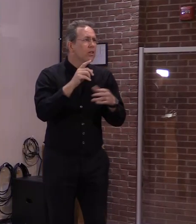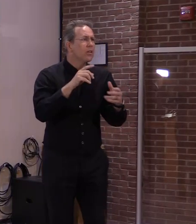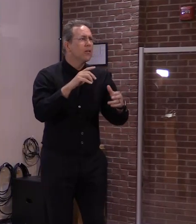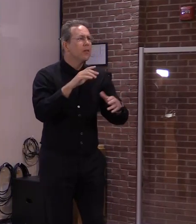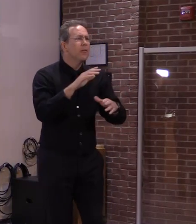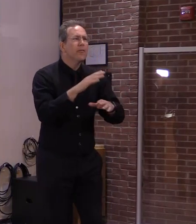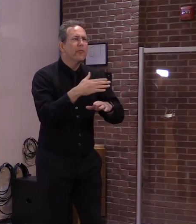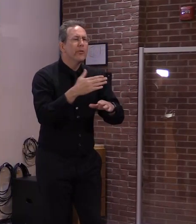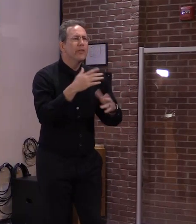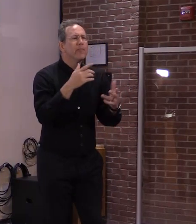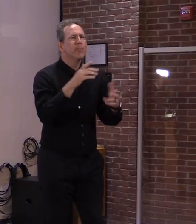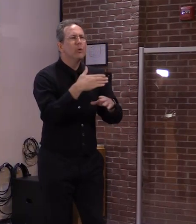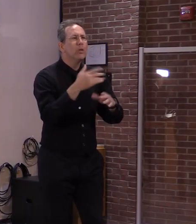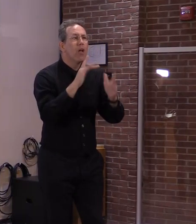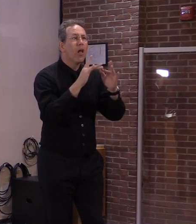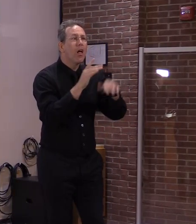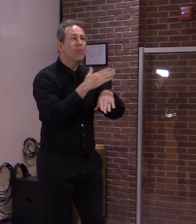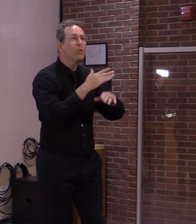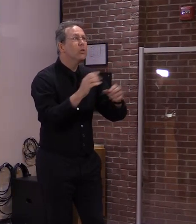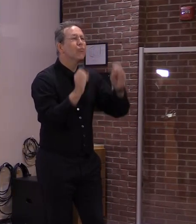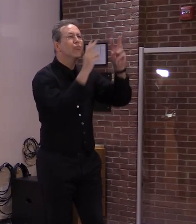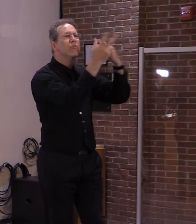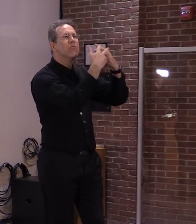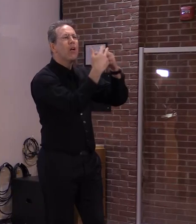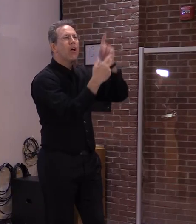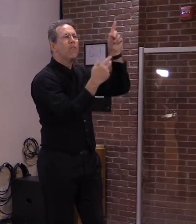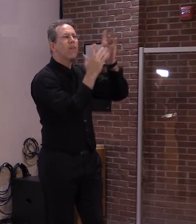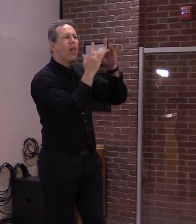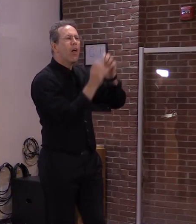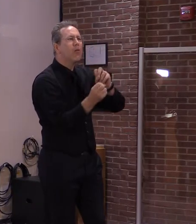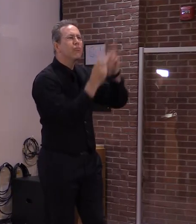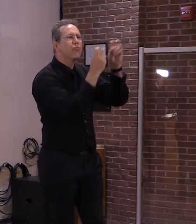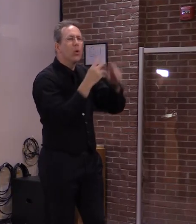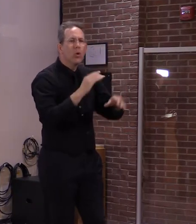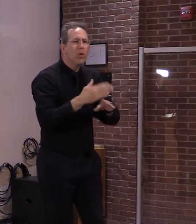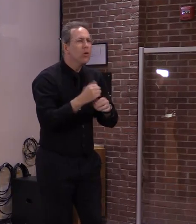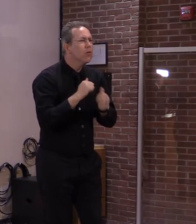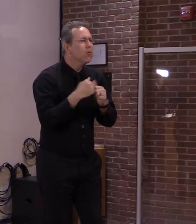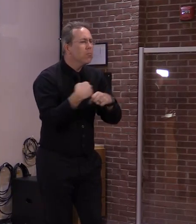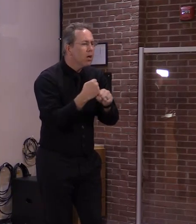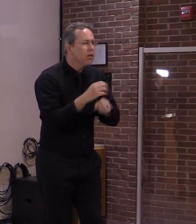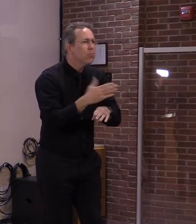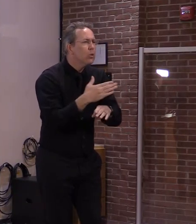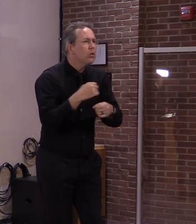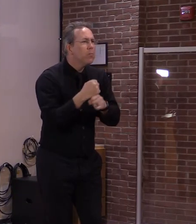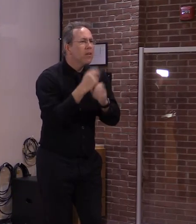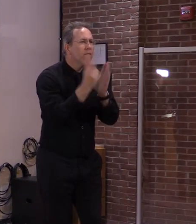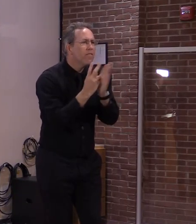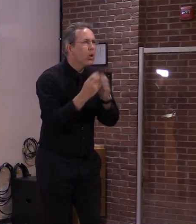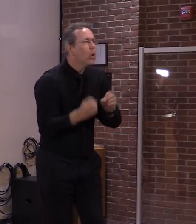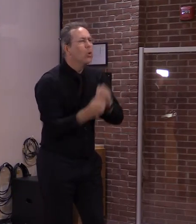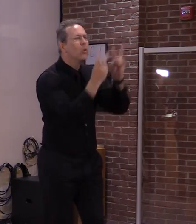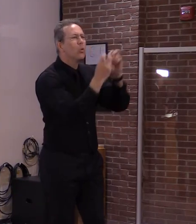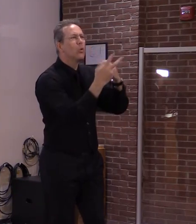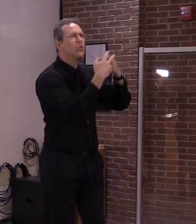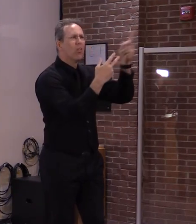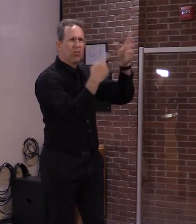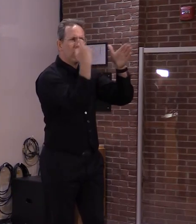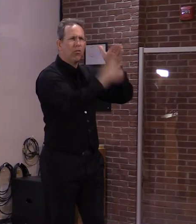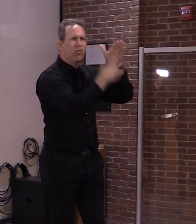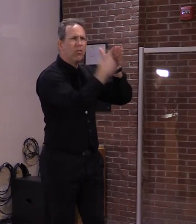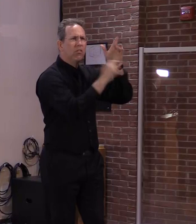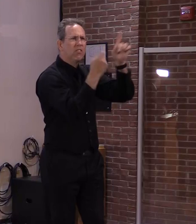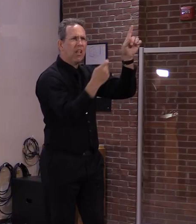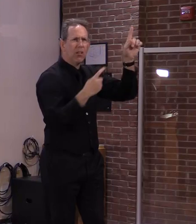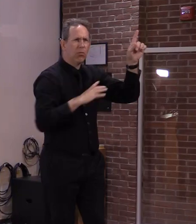internet. Do you have some thoughts on that? I'm opposed to taxing this cloud tax. I